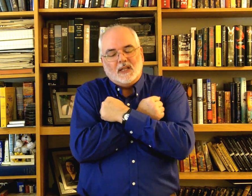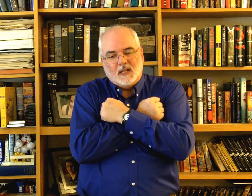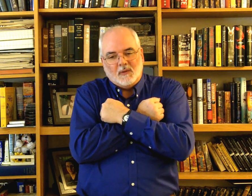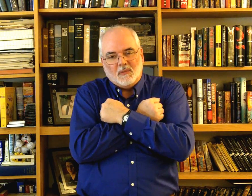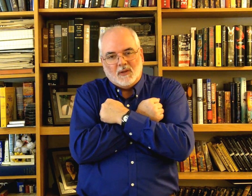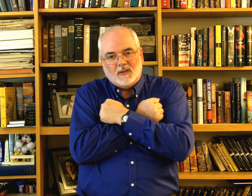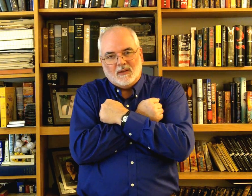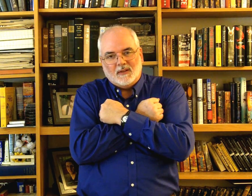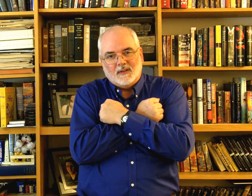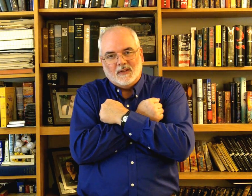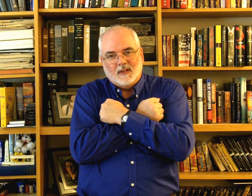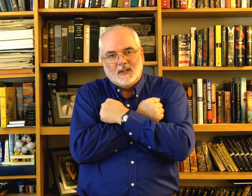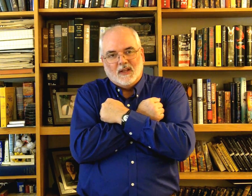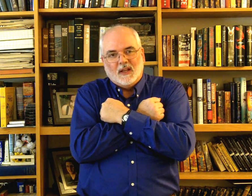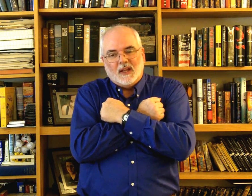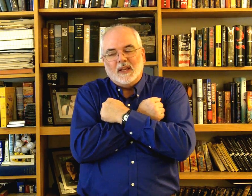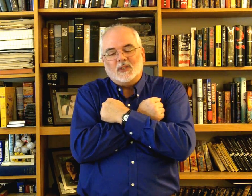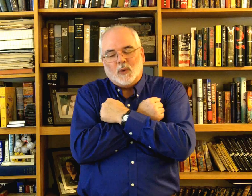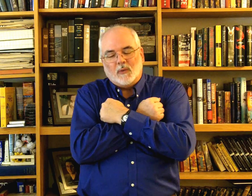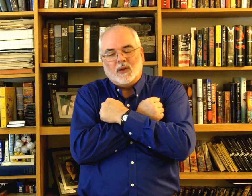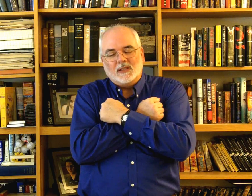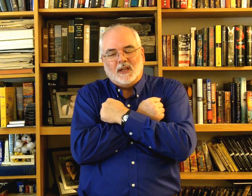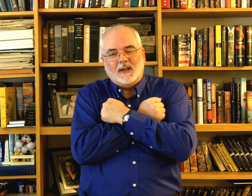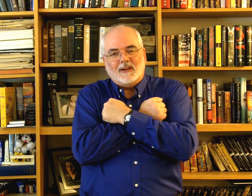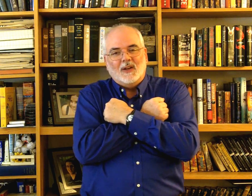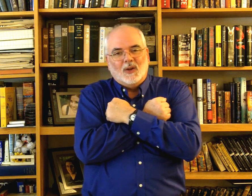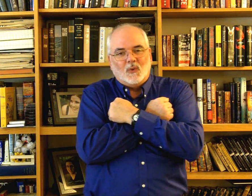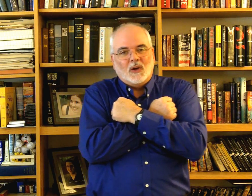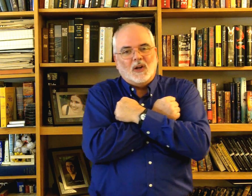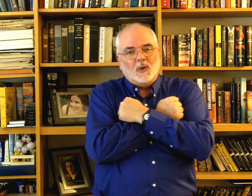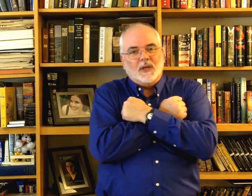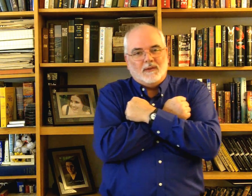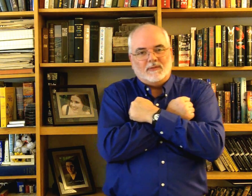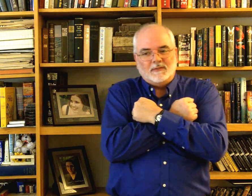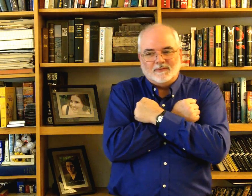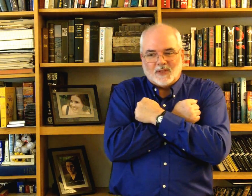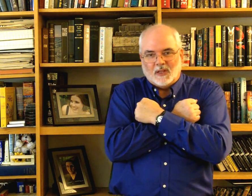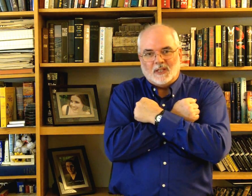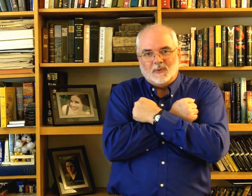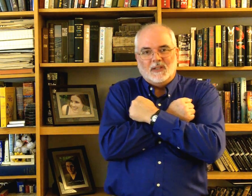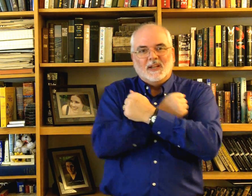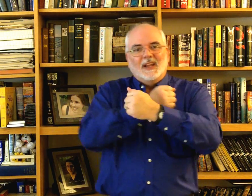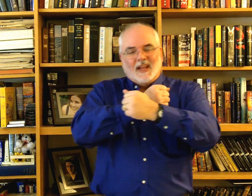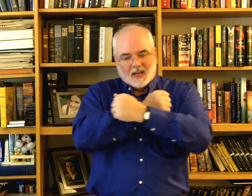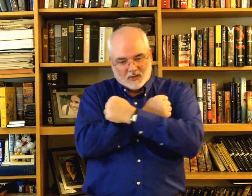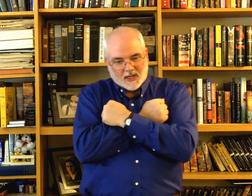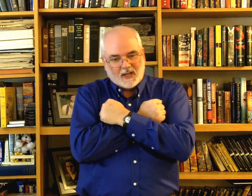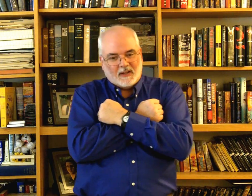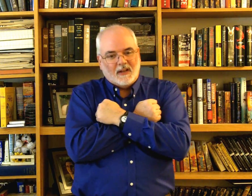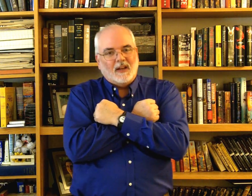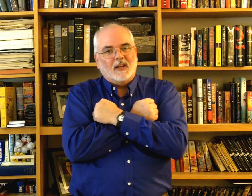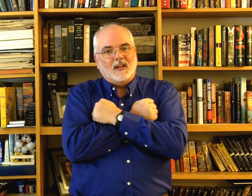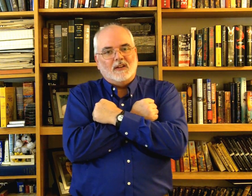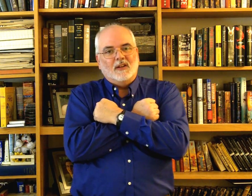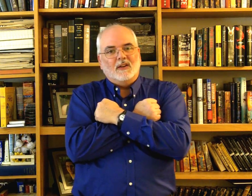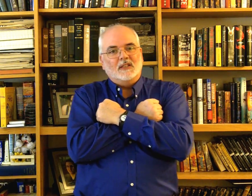esteem, and that's the way we're going to sign it. We're going to go deaf on this one and sign it dear